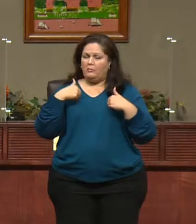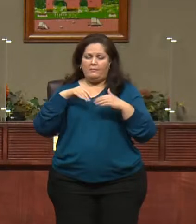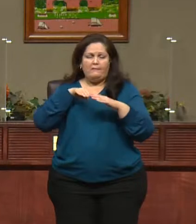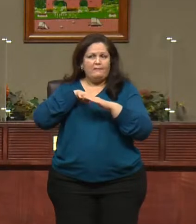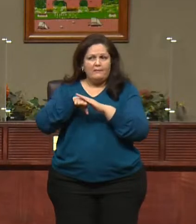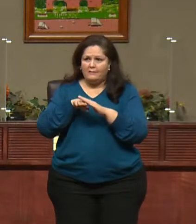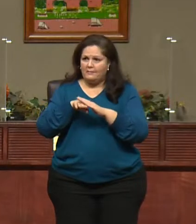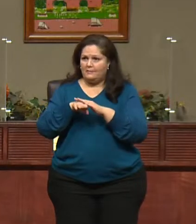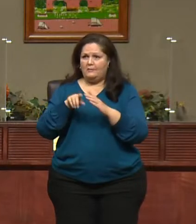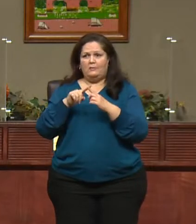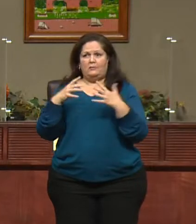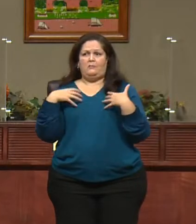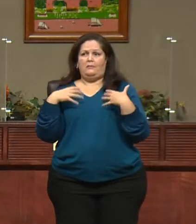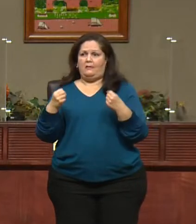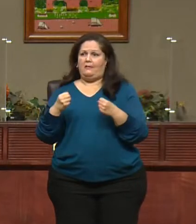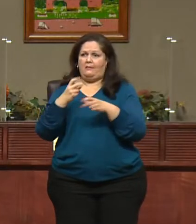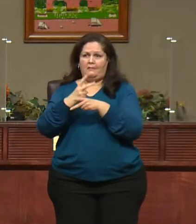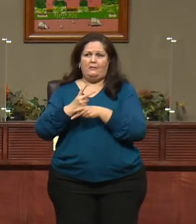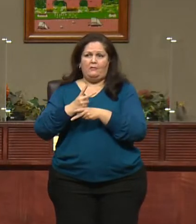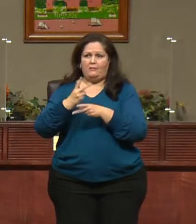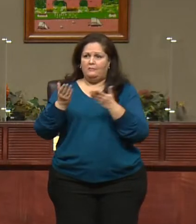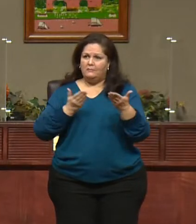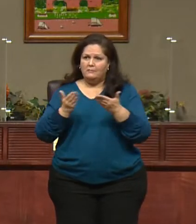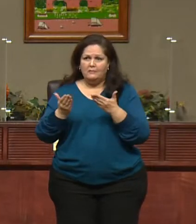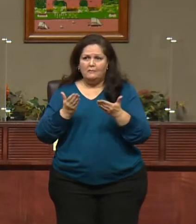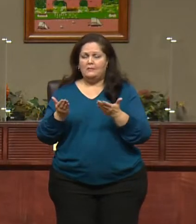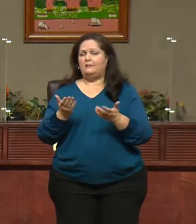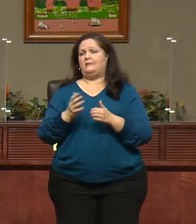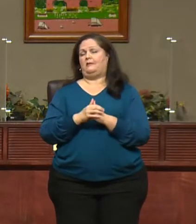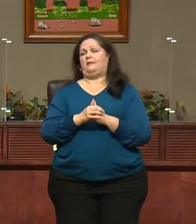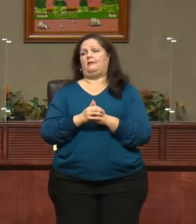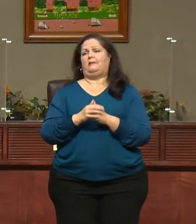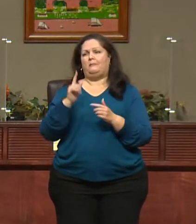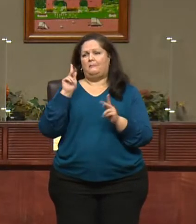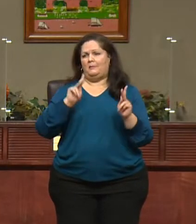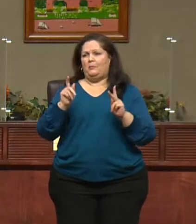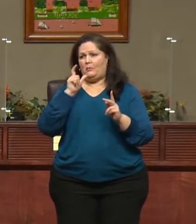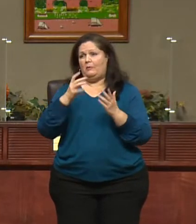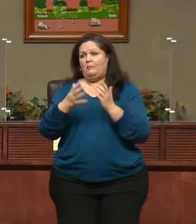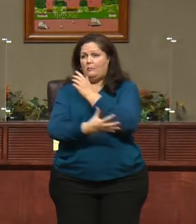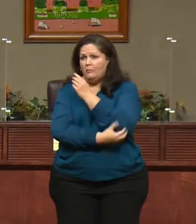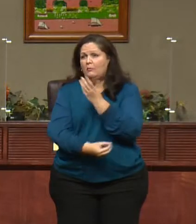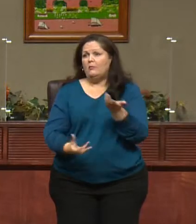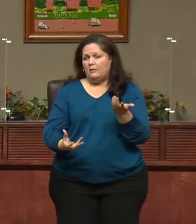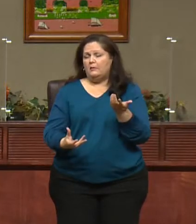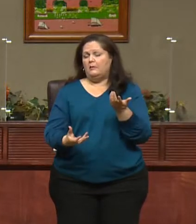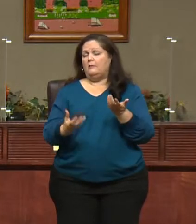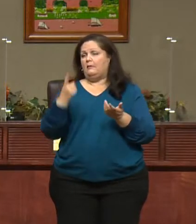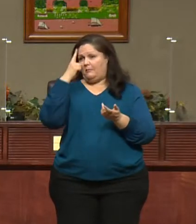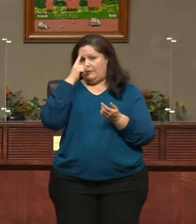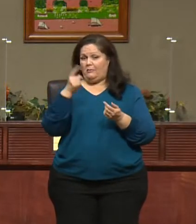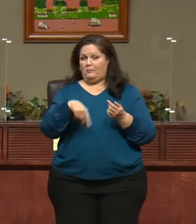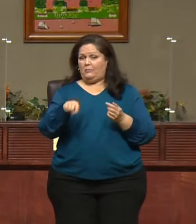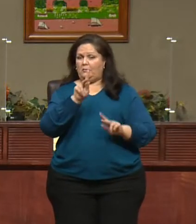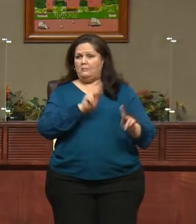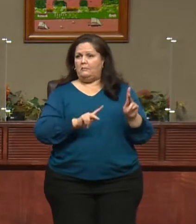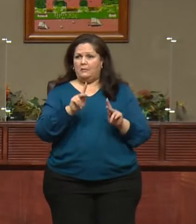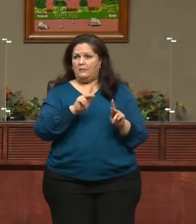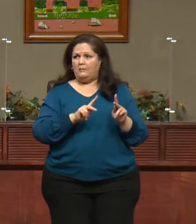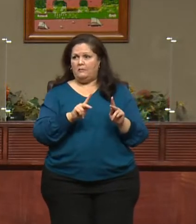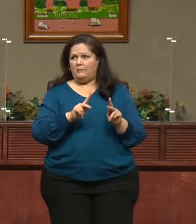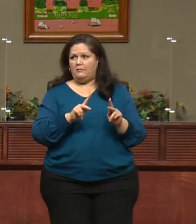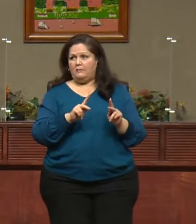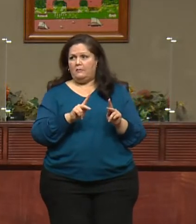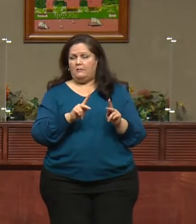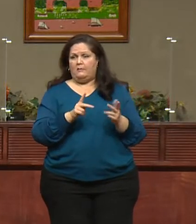to healthcare services, transportation, low socioeconomic status. because these are the people who may have